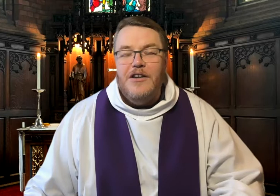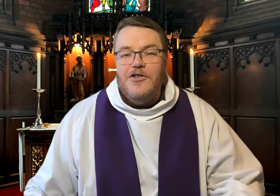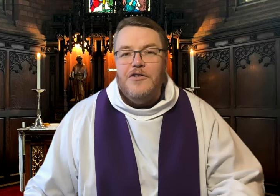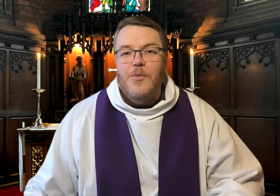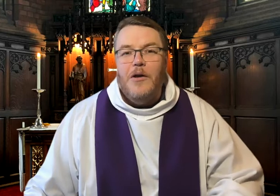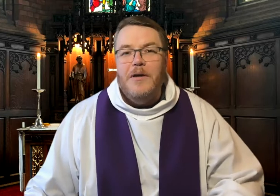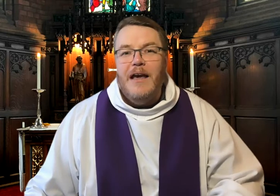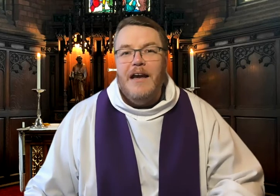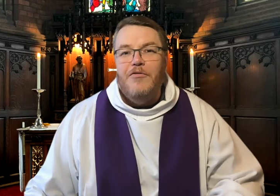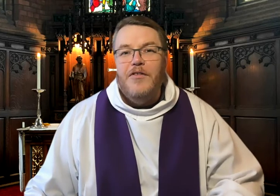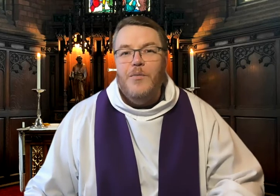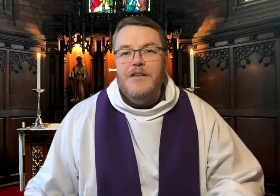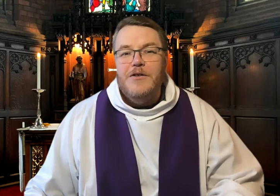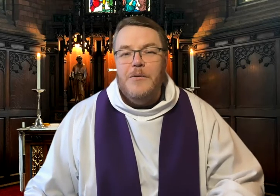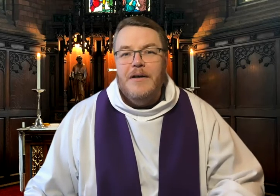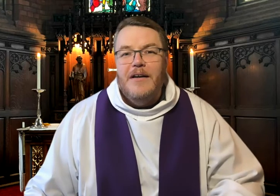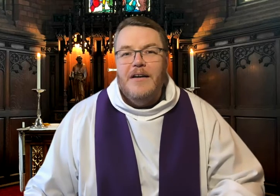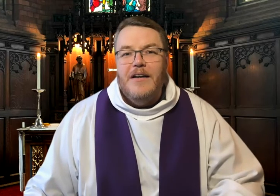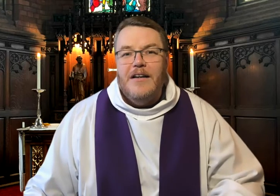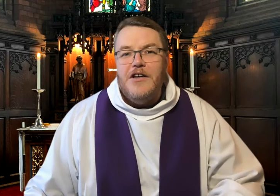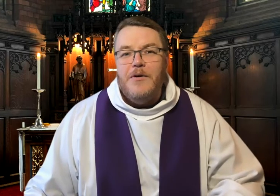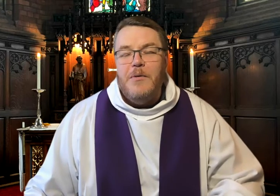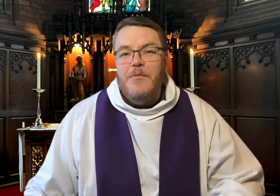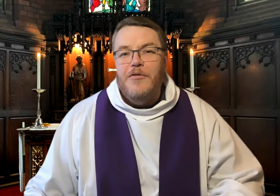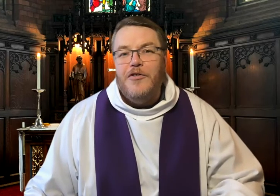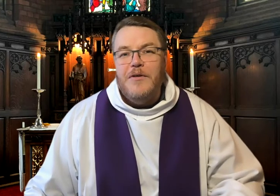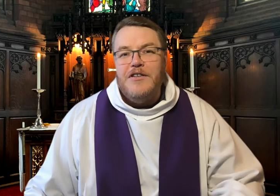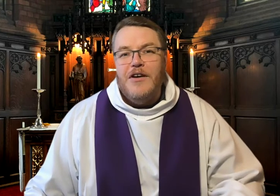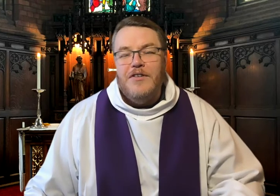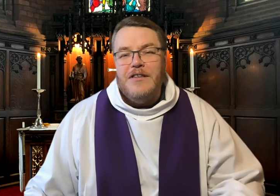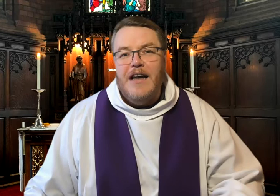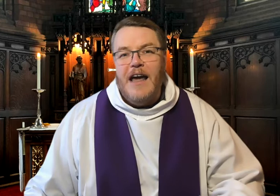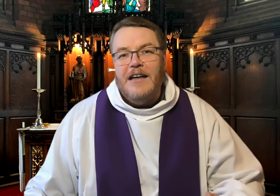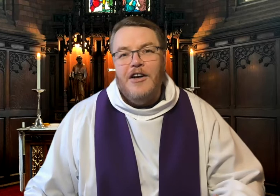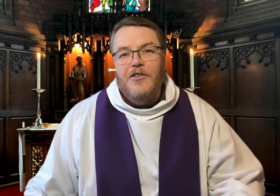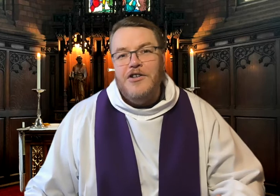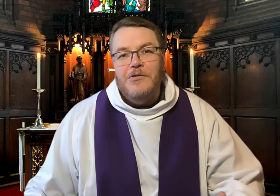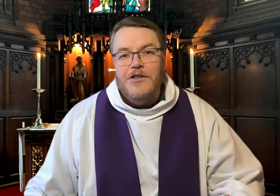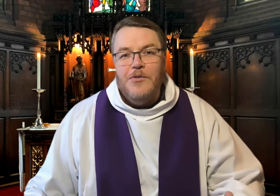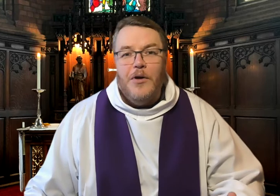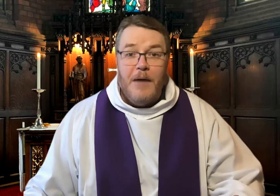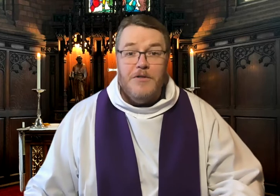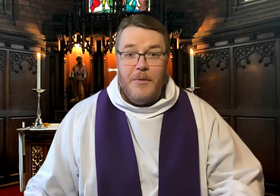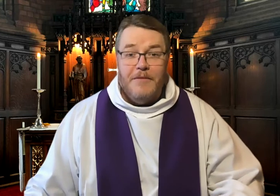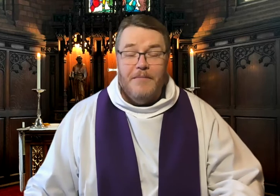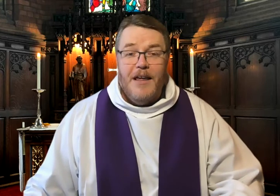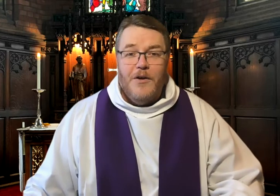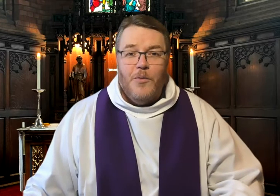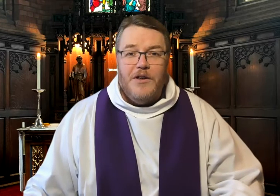other's well-being in everything we do. And so as we move through this service today, I'd encourage you to do what I'm doing, which is